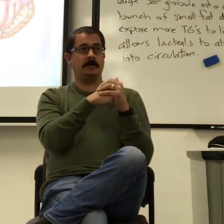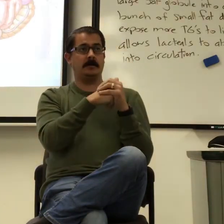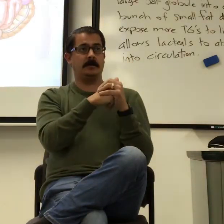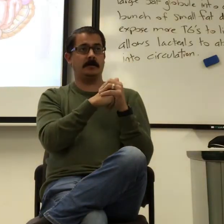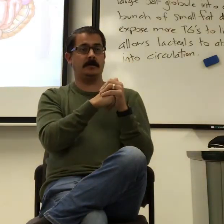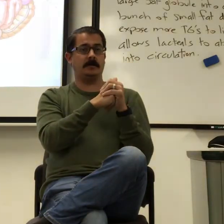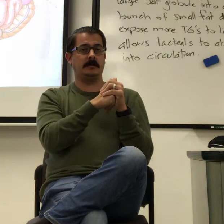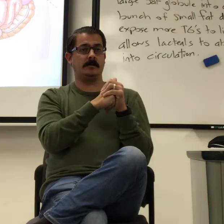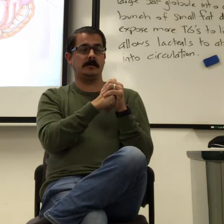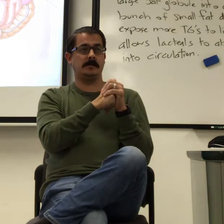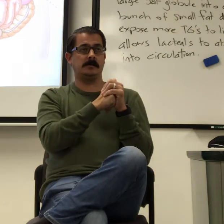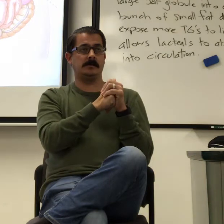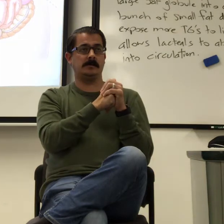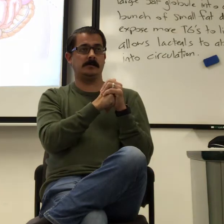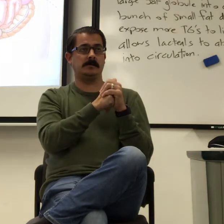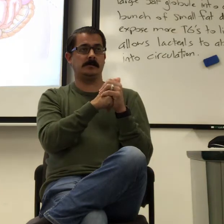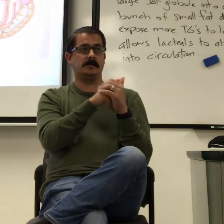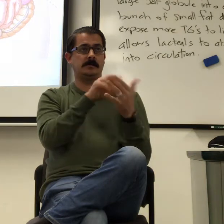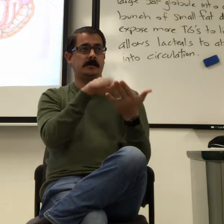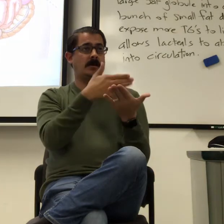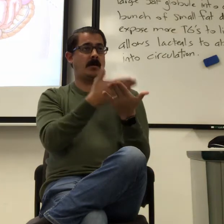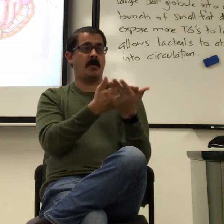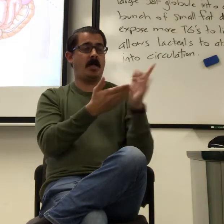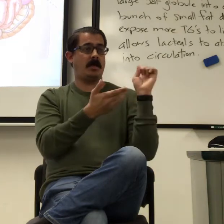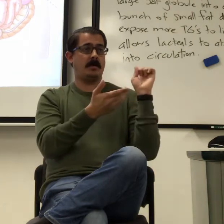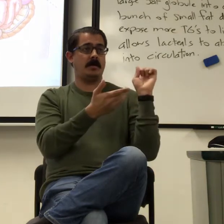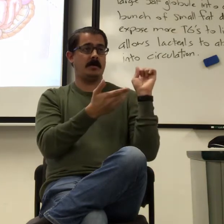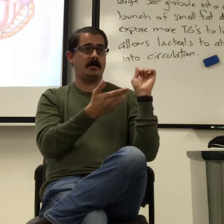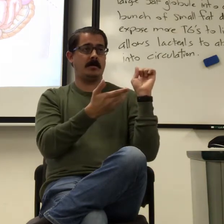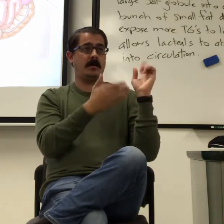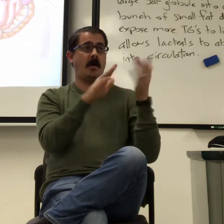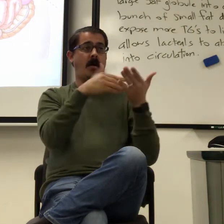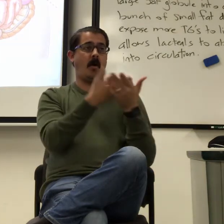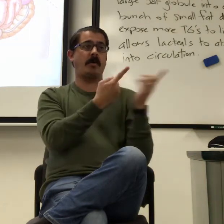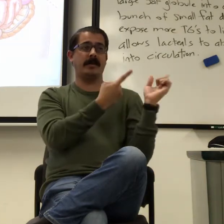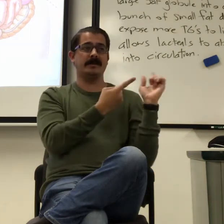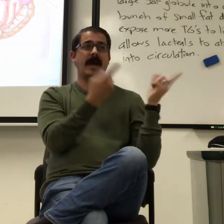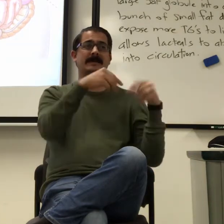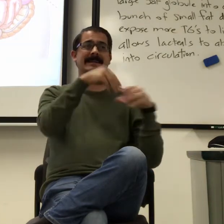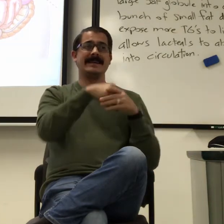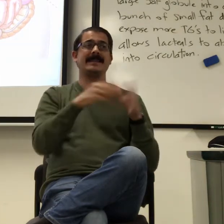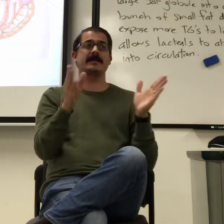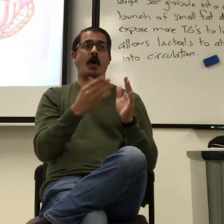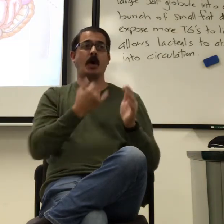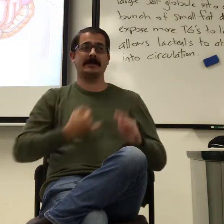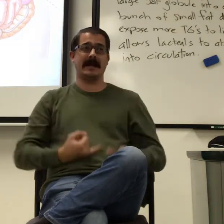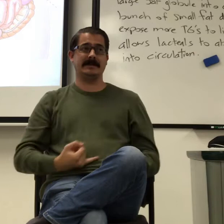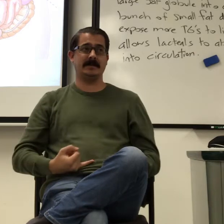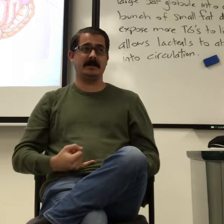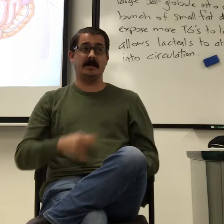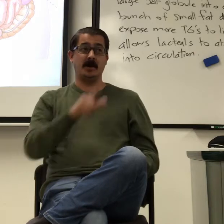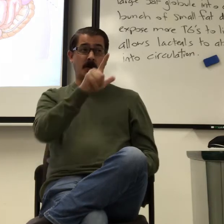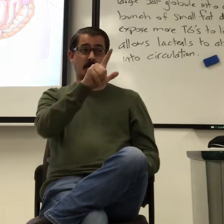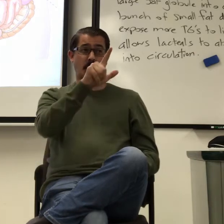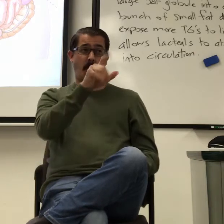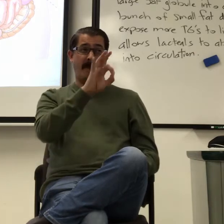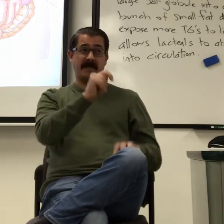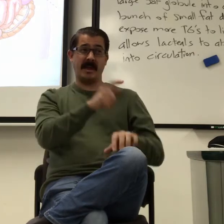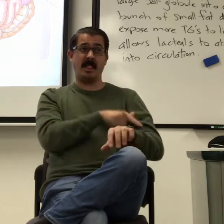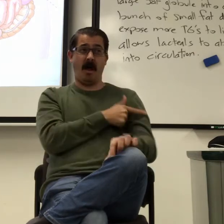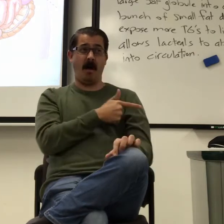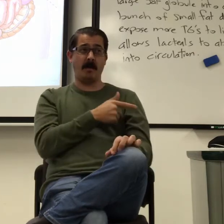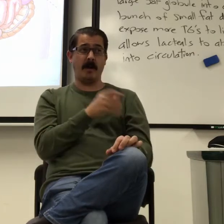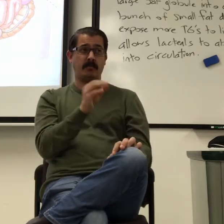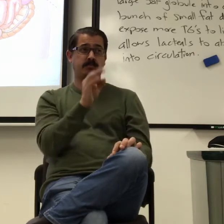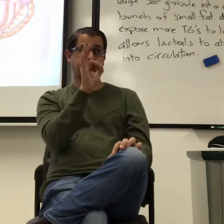to look at. It's just the tube that's 21 feet long. It's about an inch in diameter. And I already talked about the